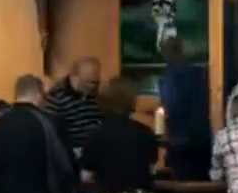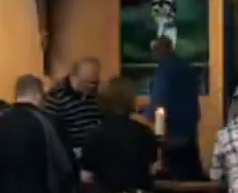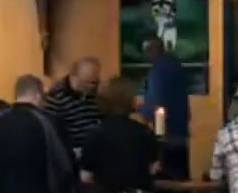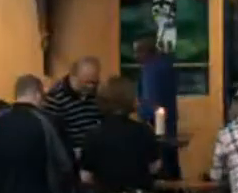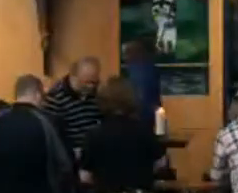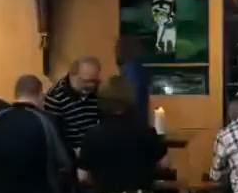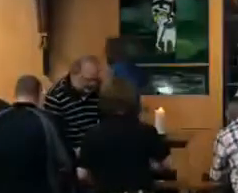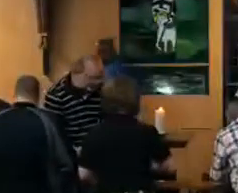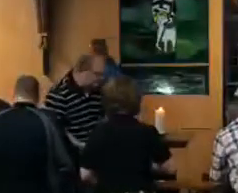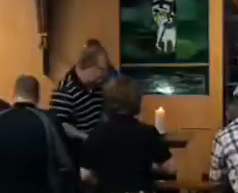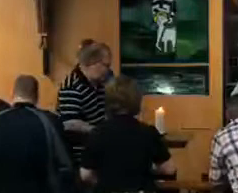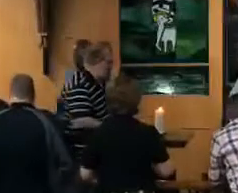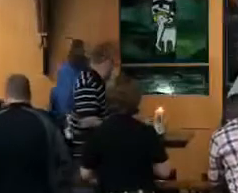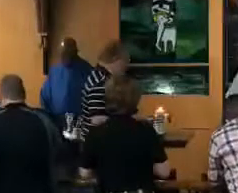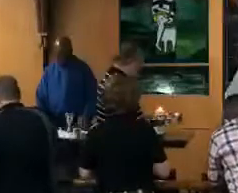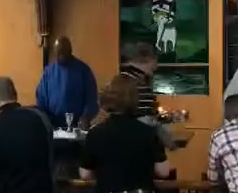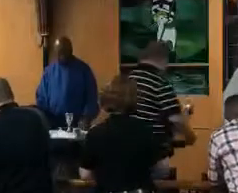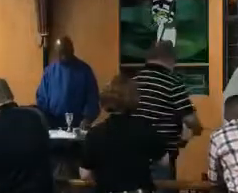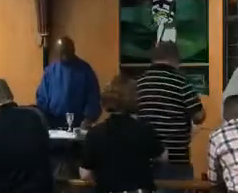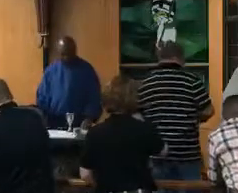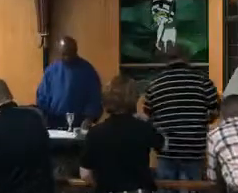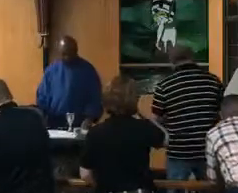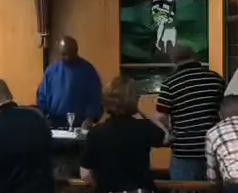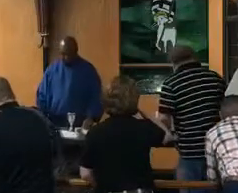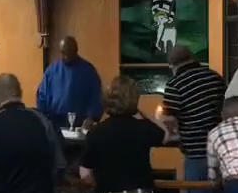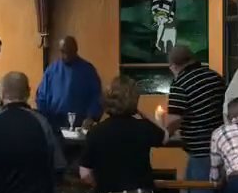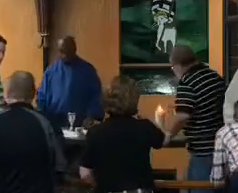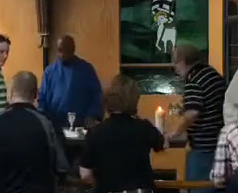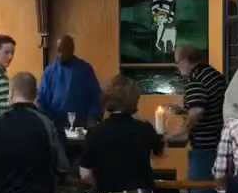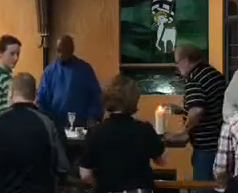he baptized you? No.